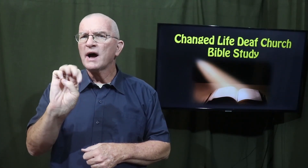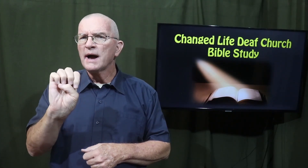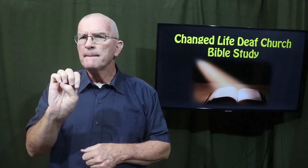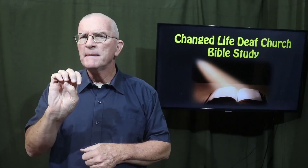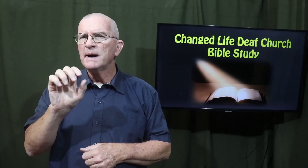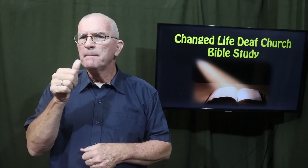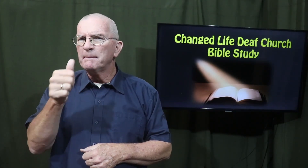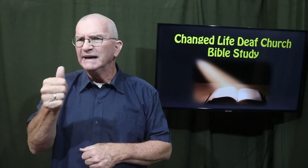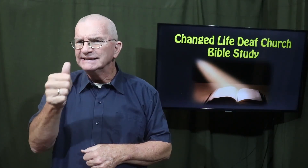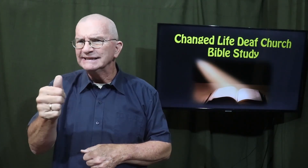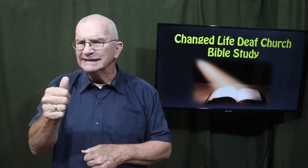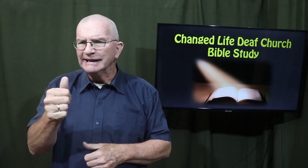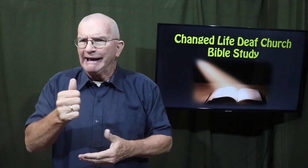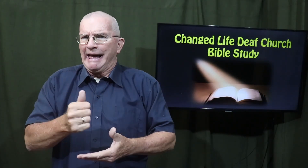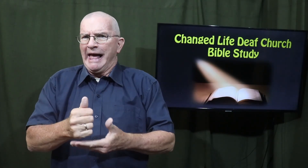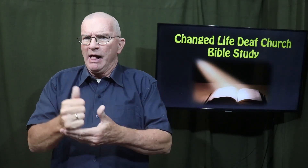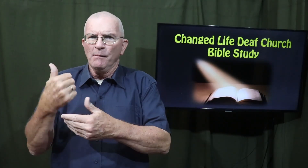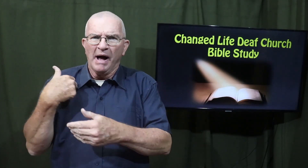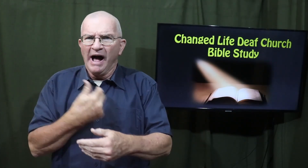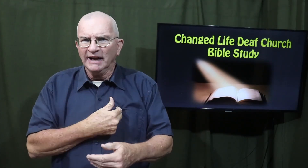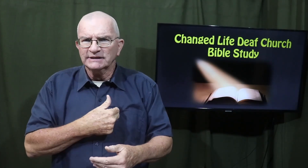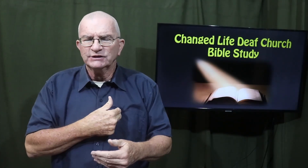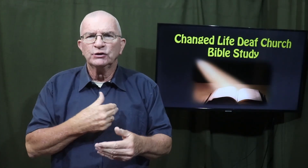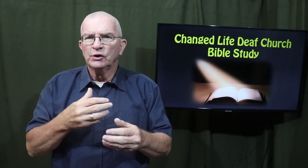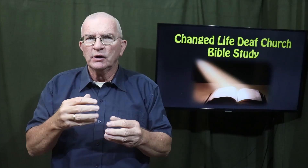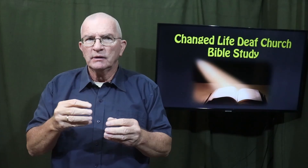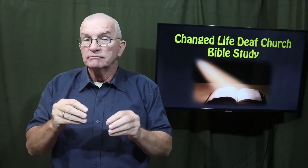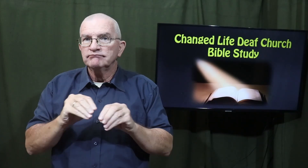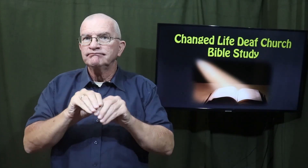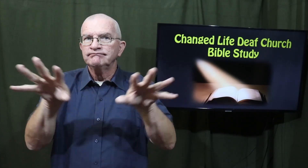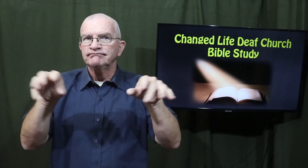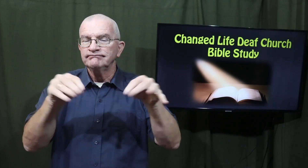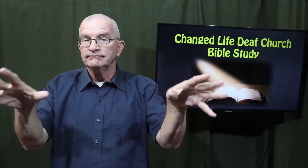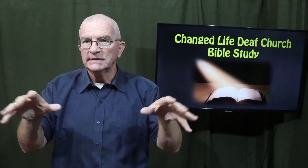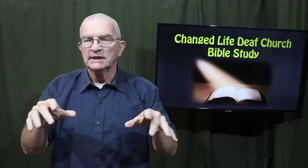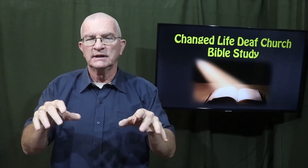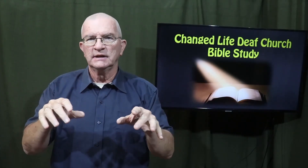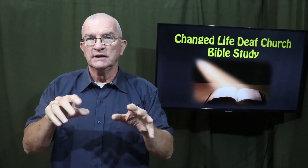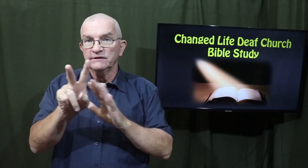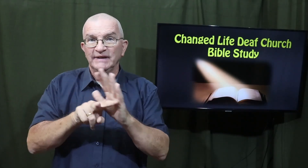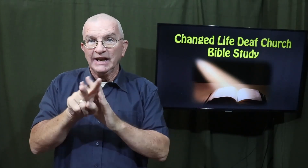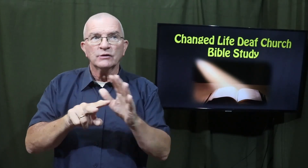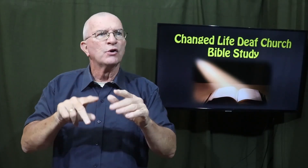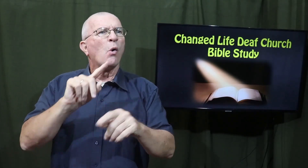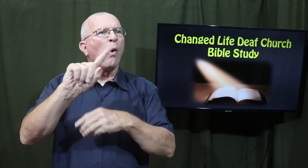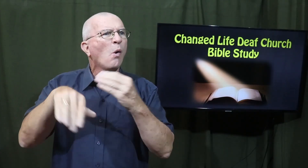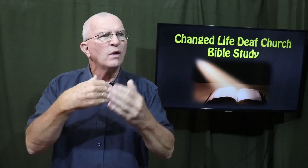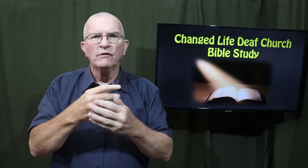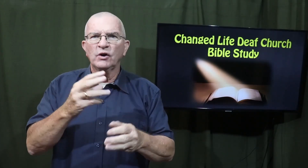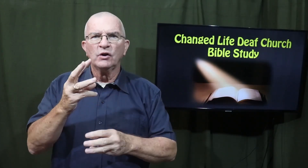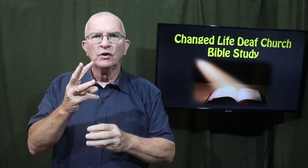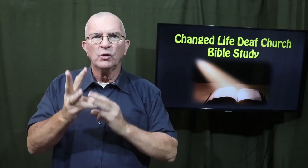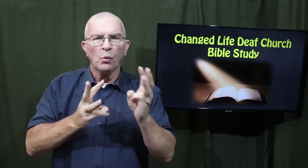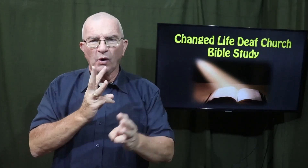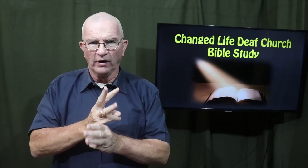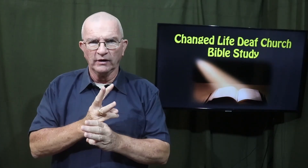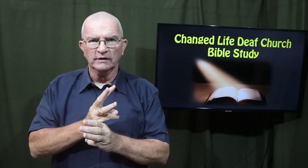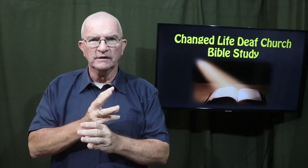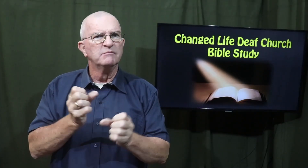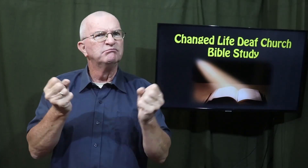subscribe button. It will help us to get the video out to all over the